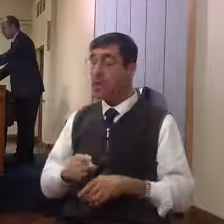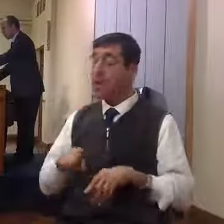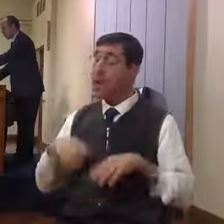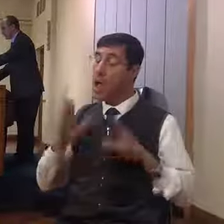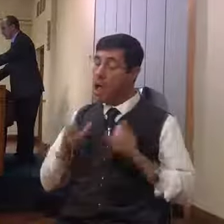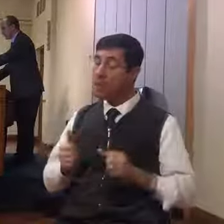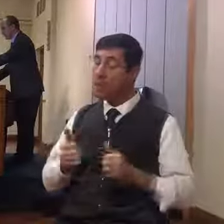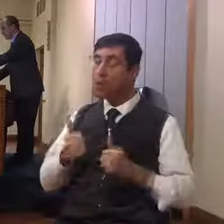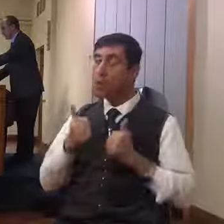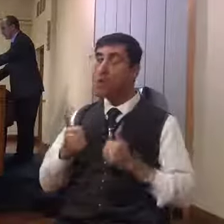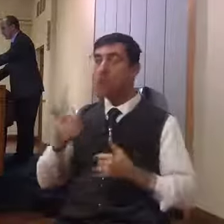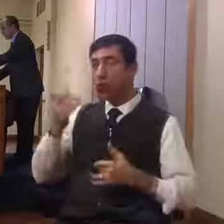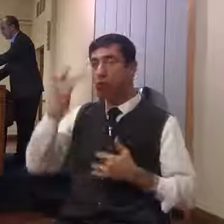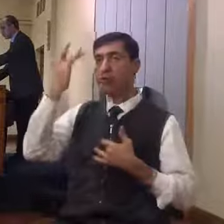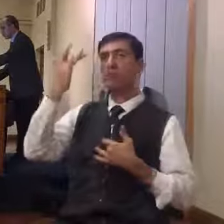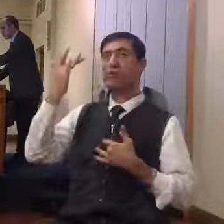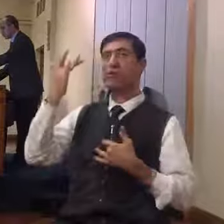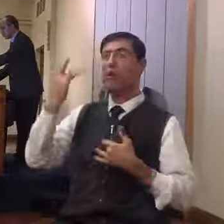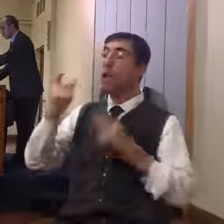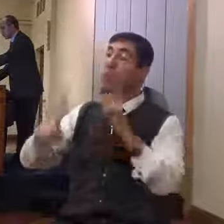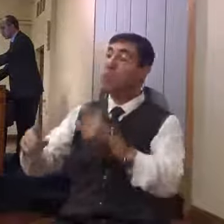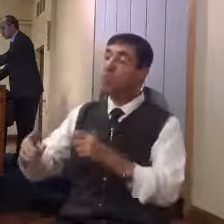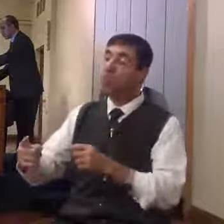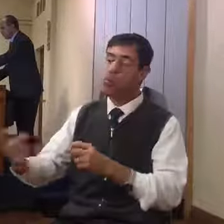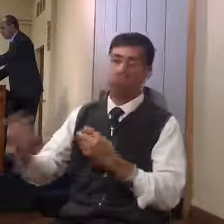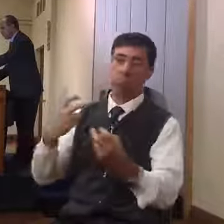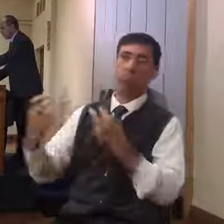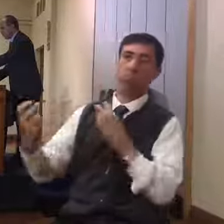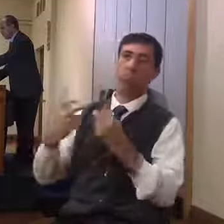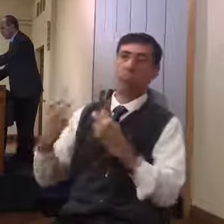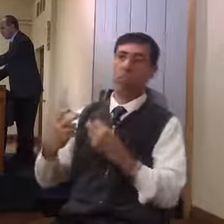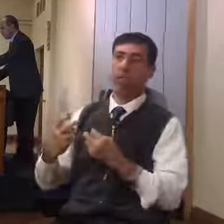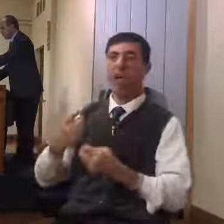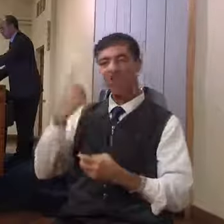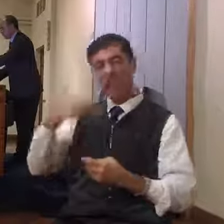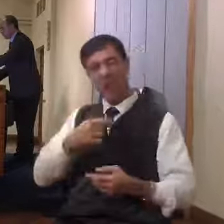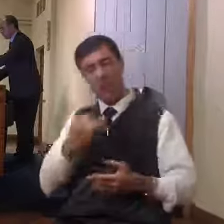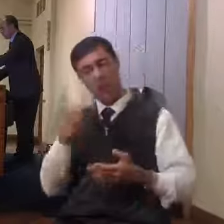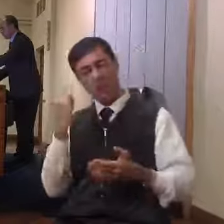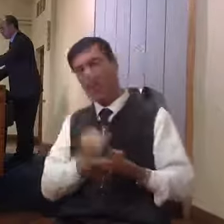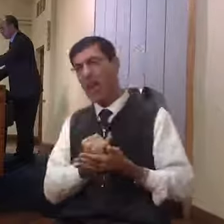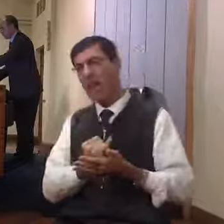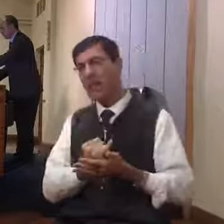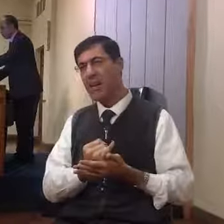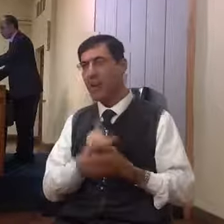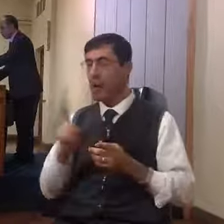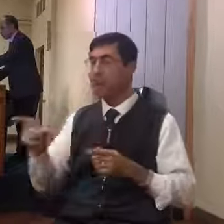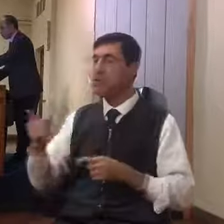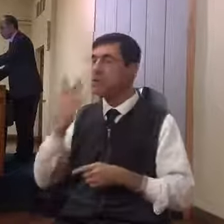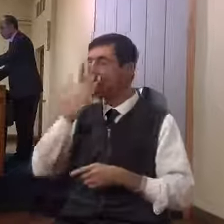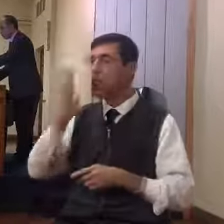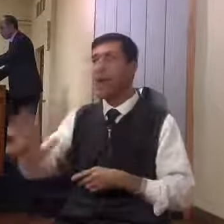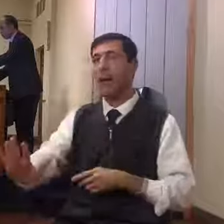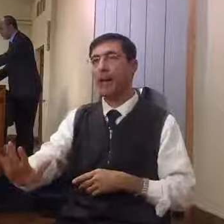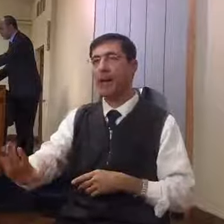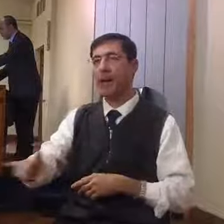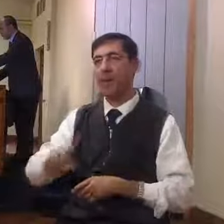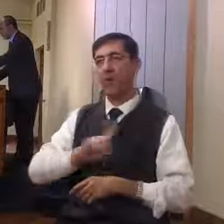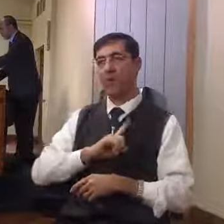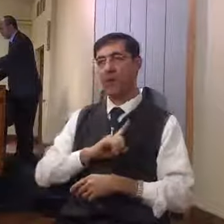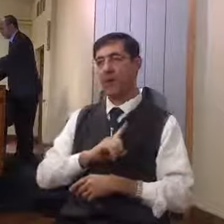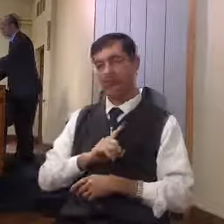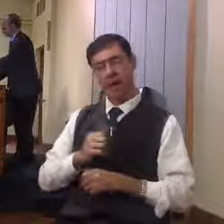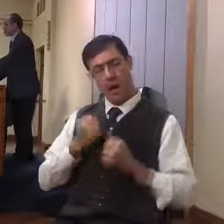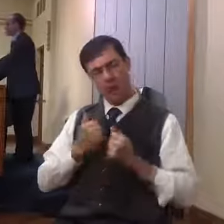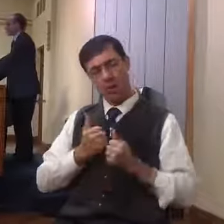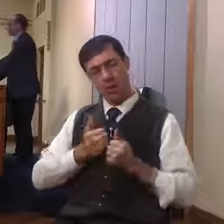they speak evil of you as of evildoers, they may be ashamed that falsely accuse your good conversation